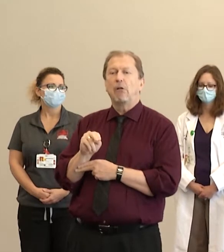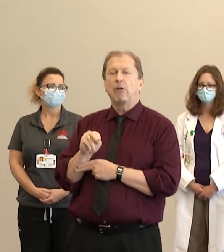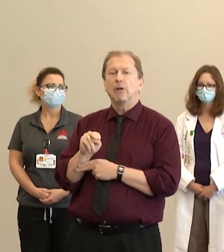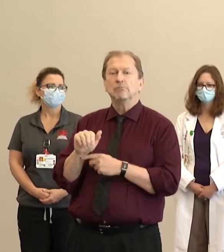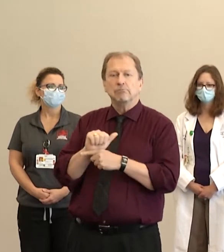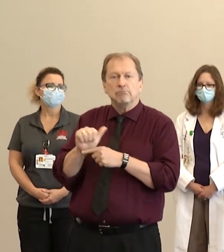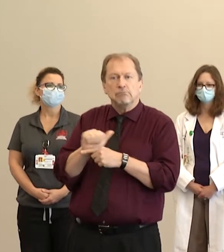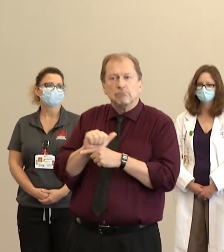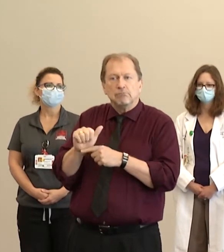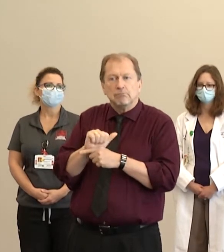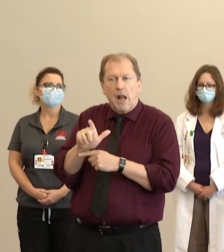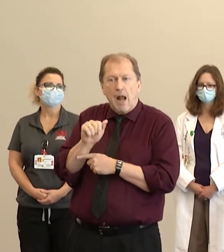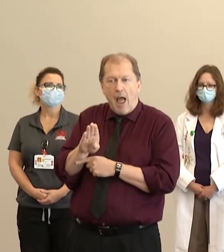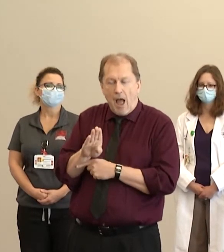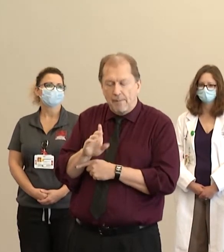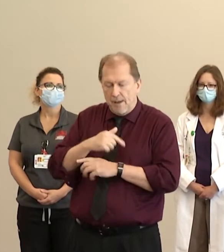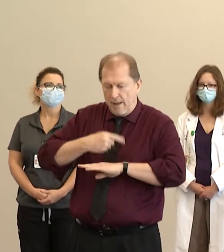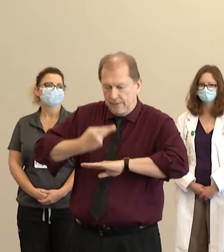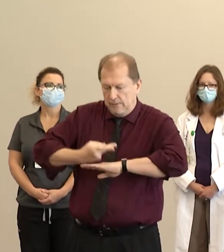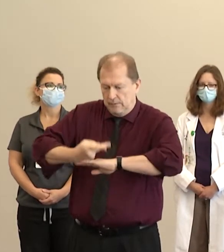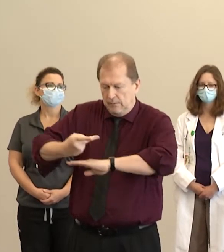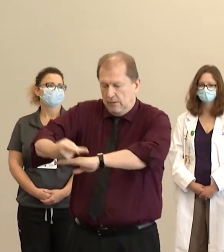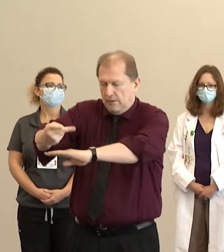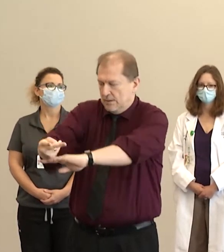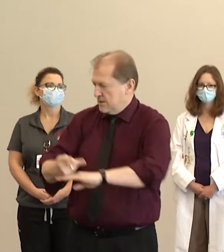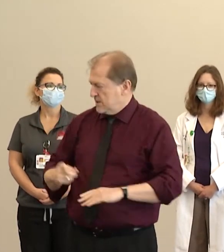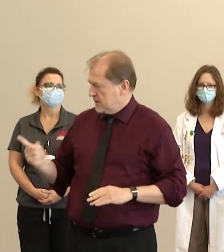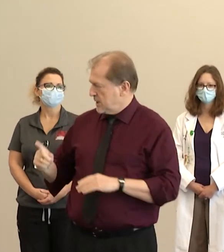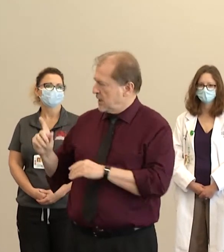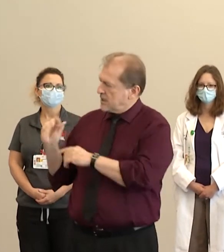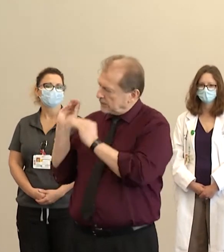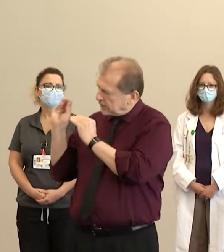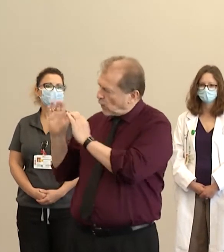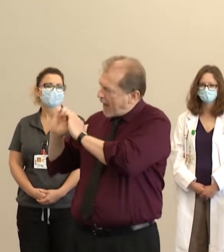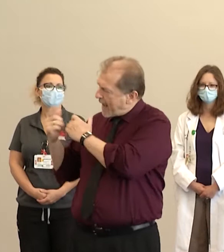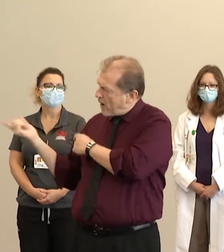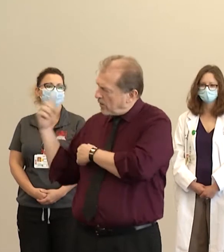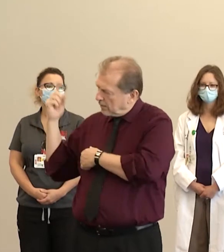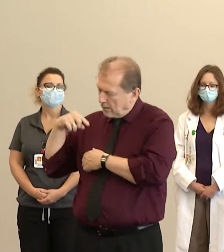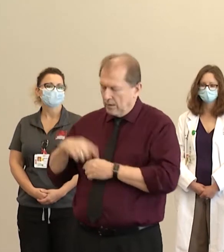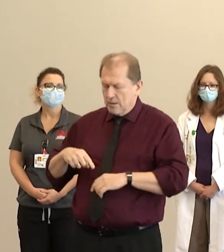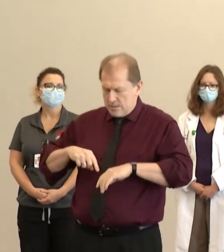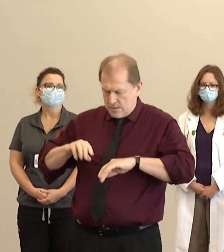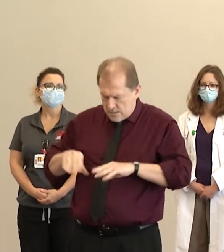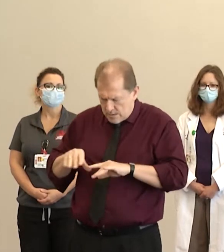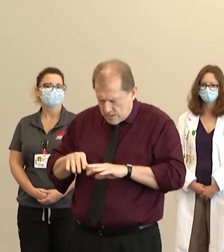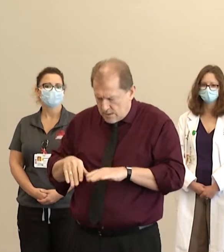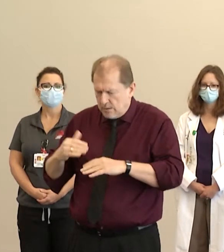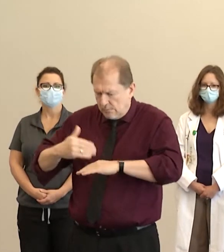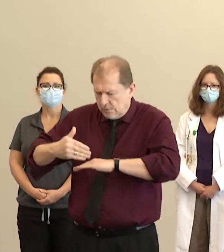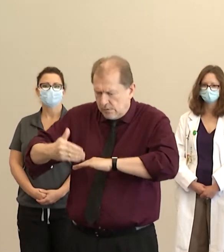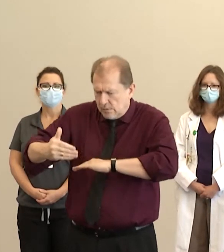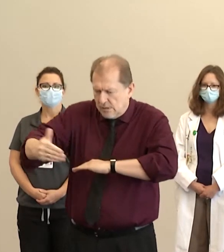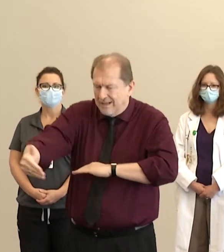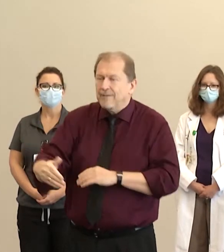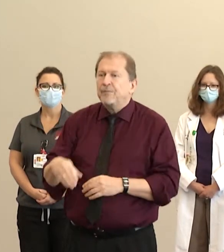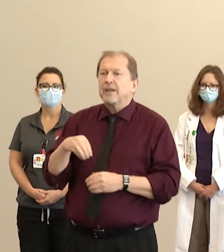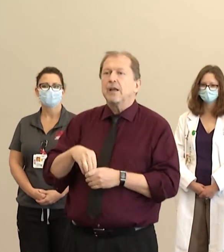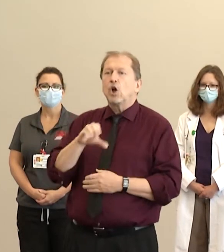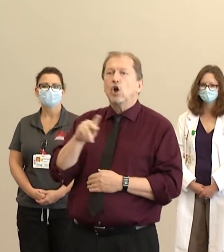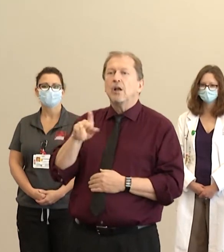played an integral role in preparing all the doctors, nurses, and healthcare workers within Cook County for